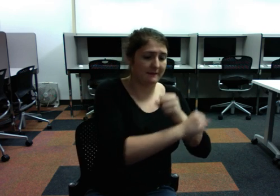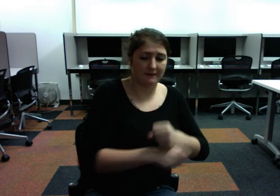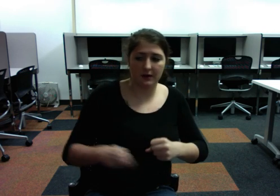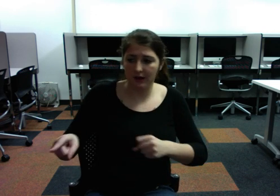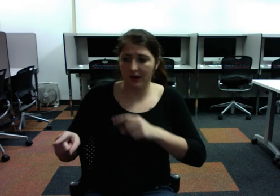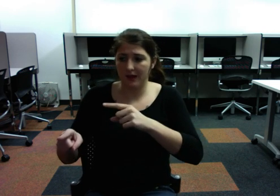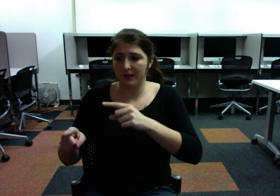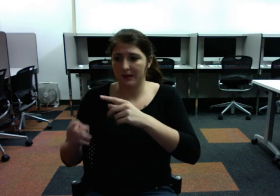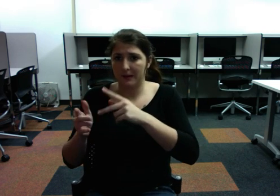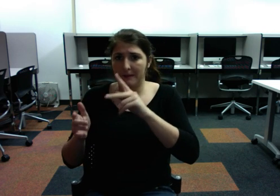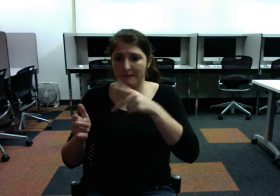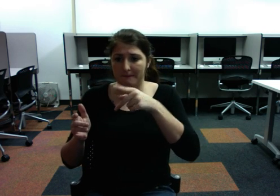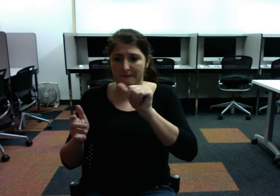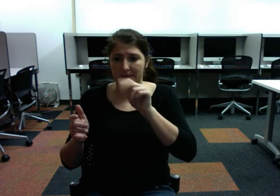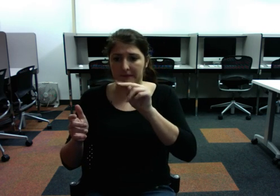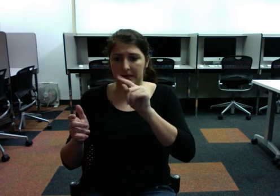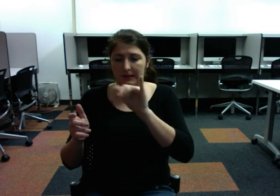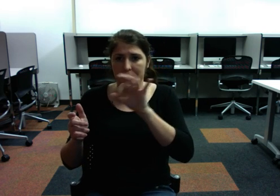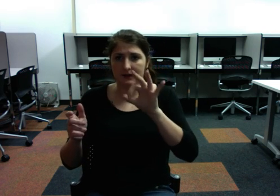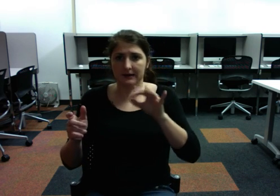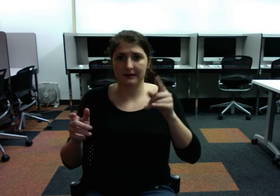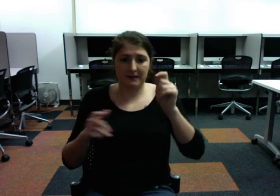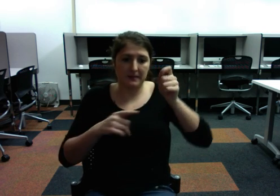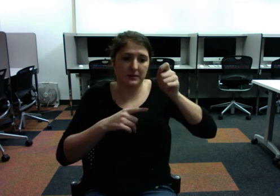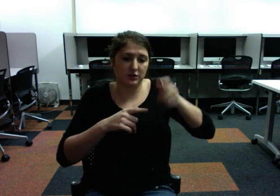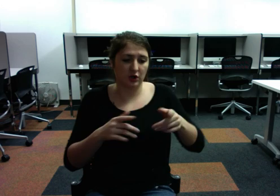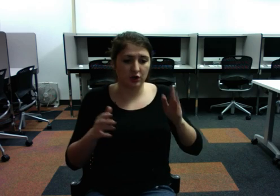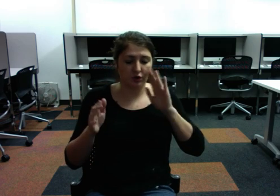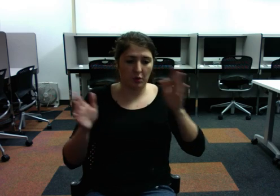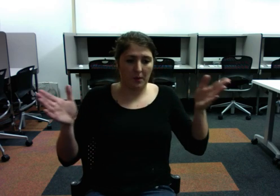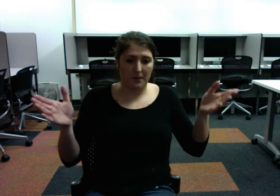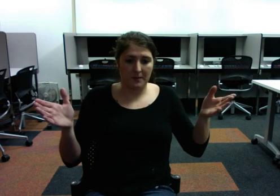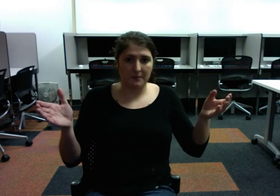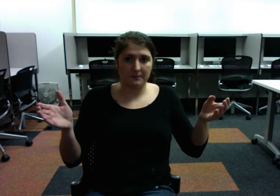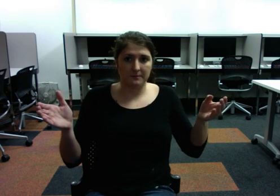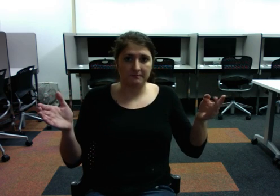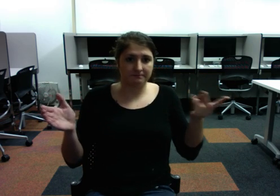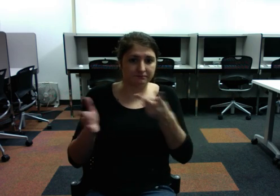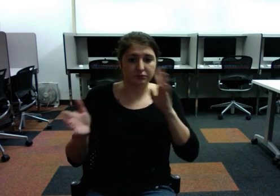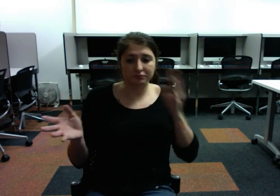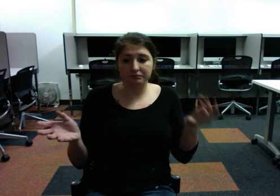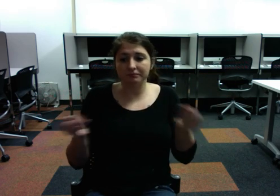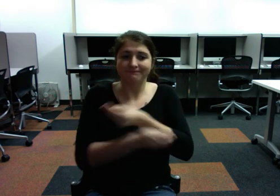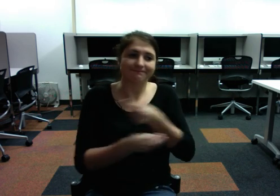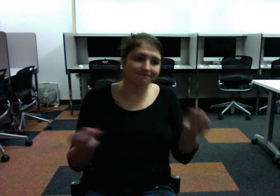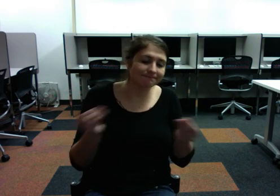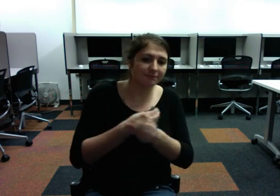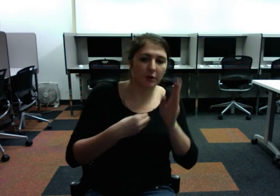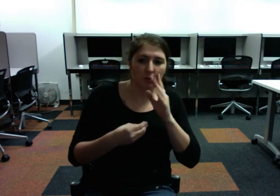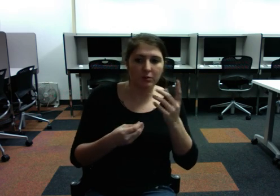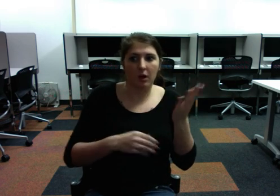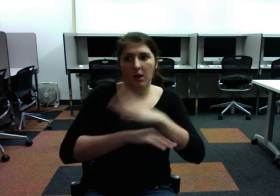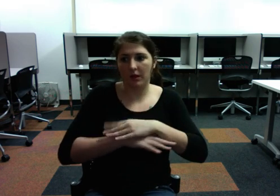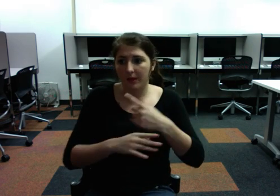and a lawyer or a judge who serves the mediator, and you spend all day trying to settle the case. Also, if you